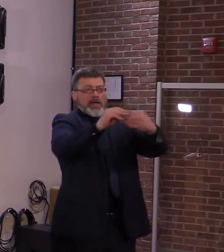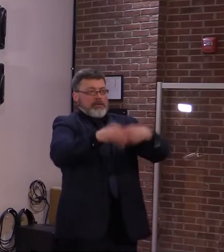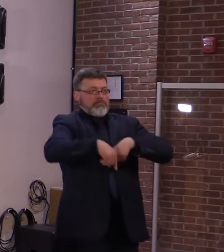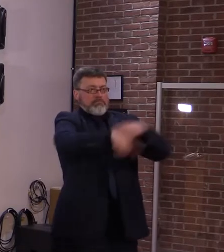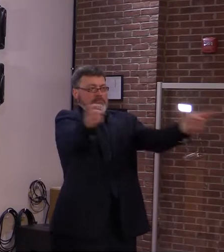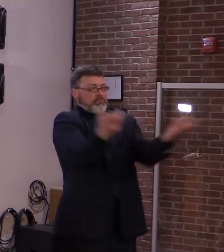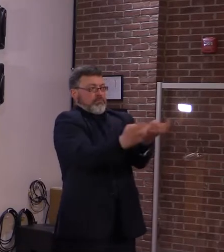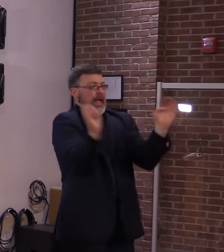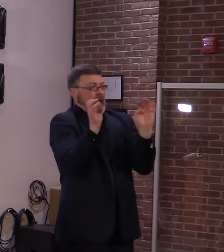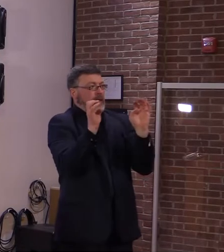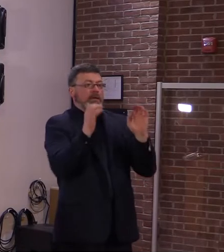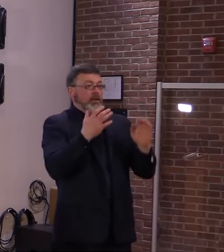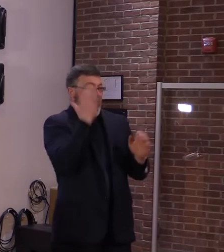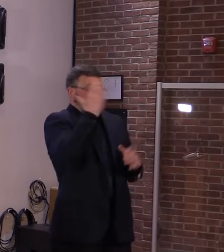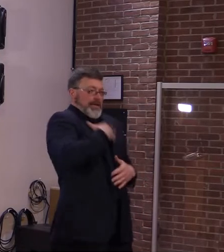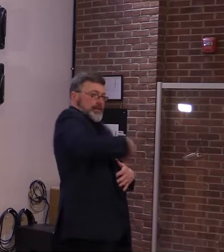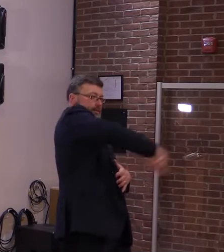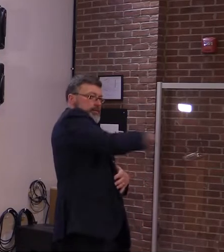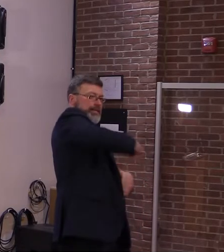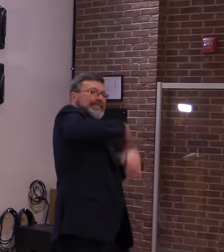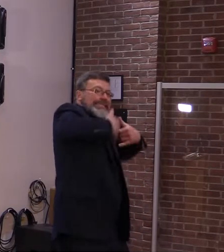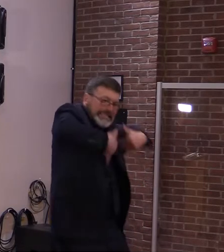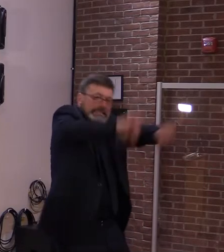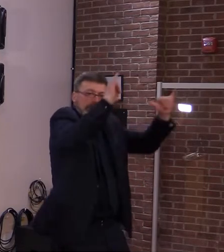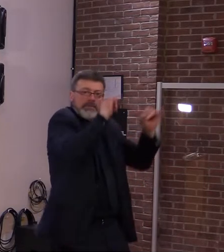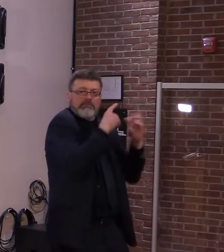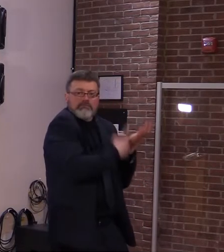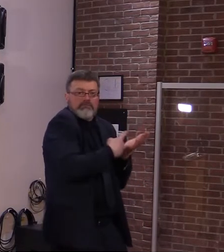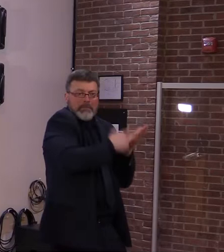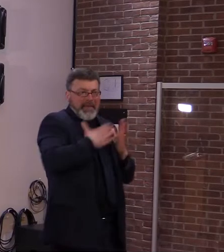talking about that right now.